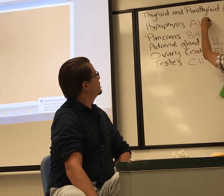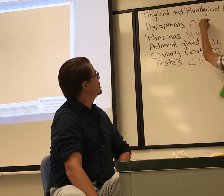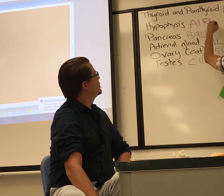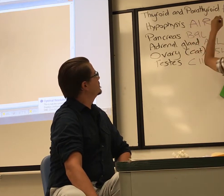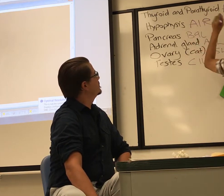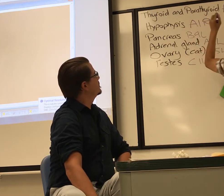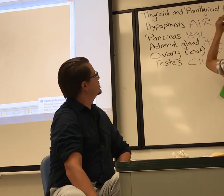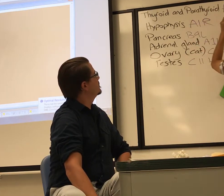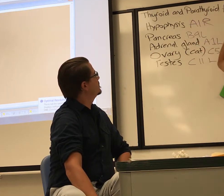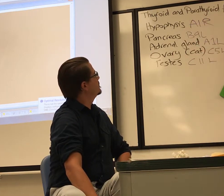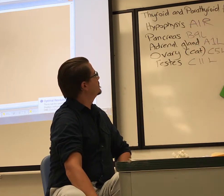Okay, got that straight.